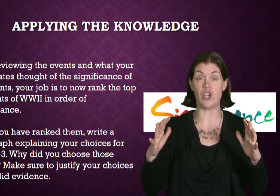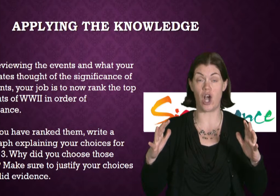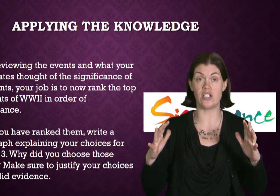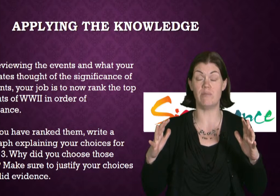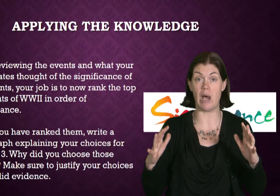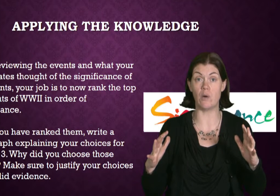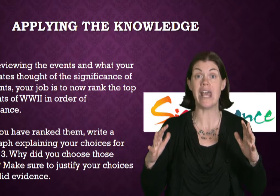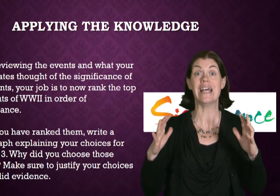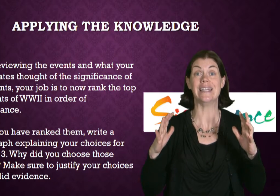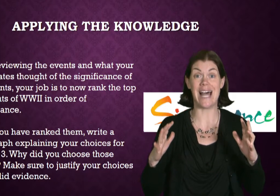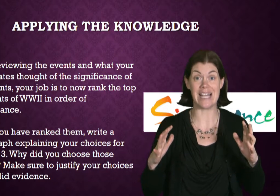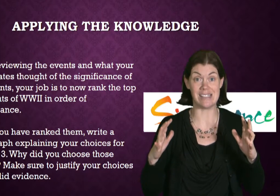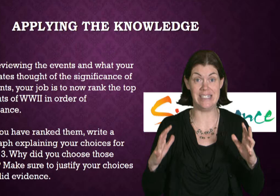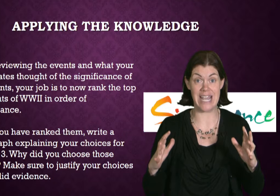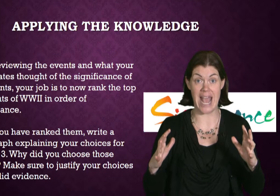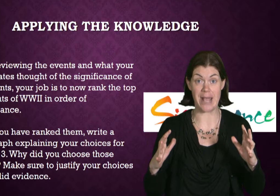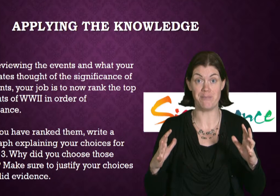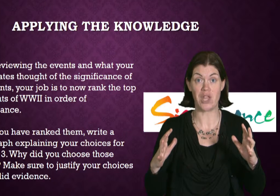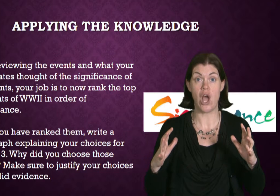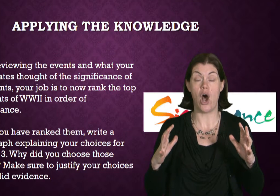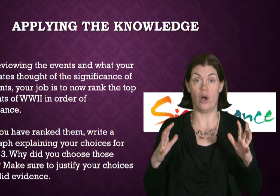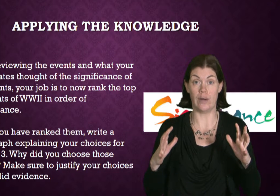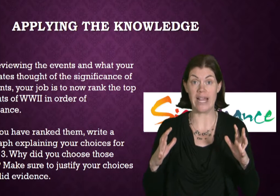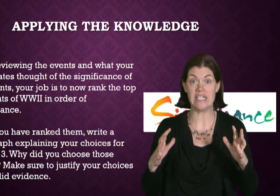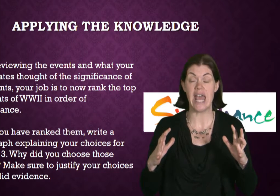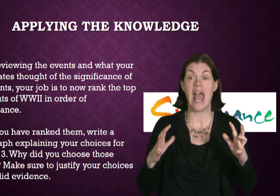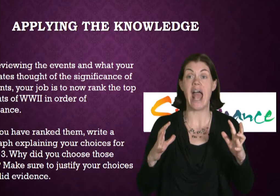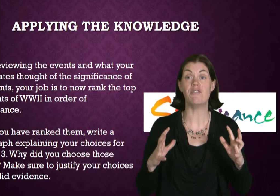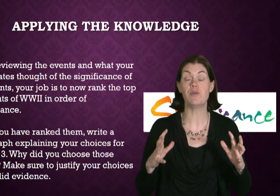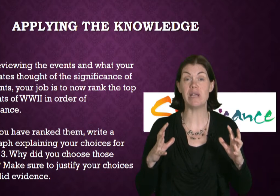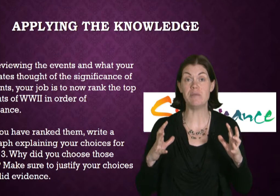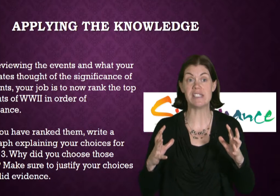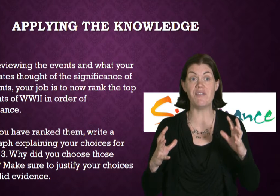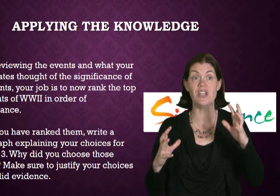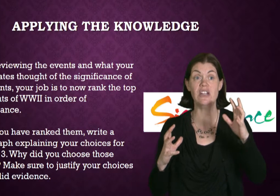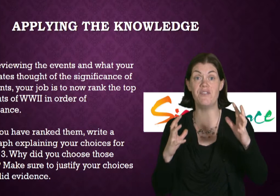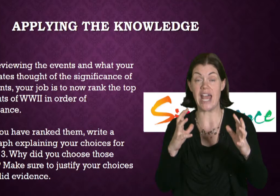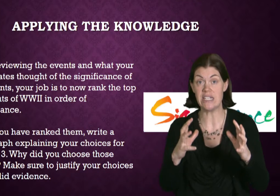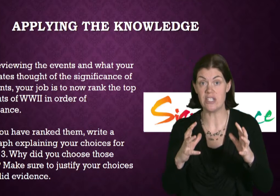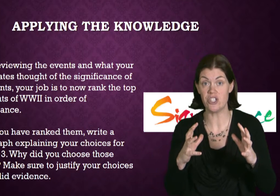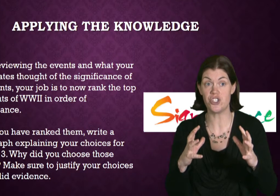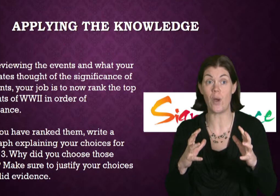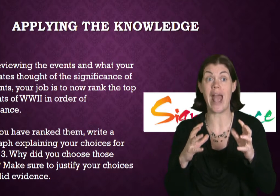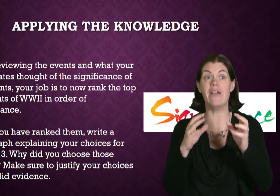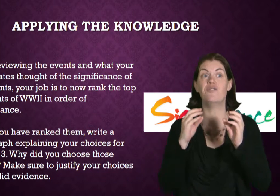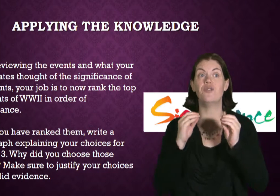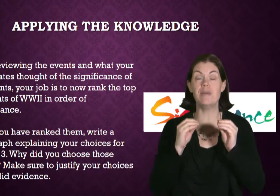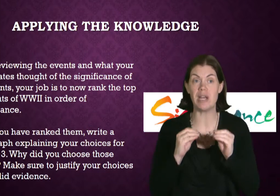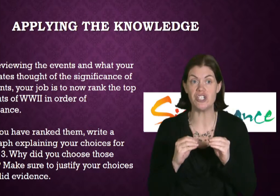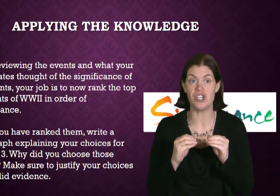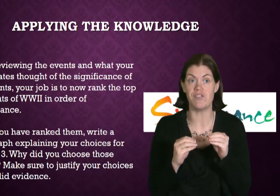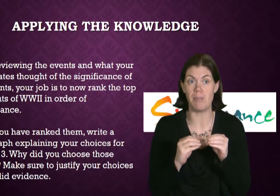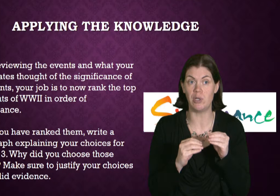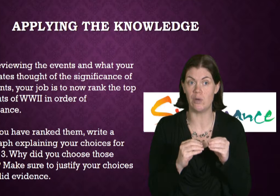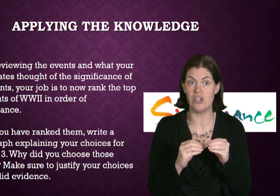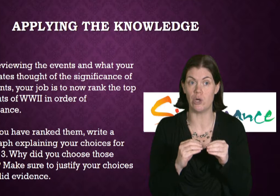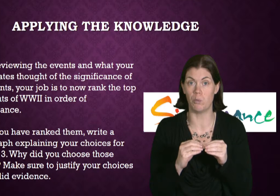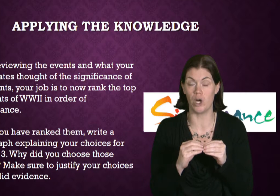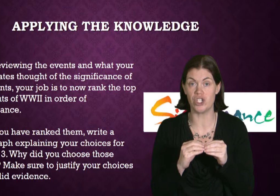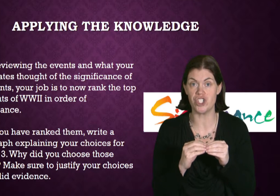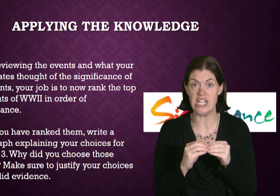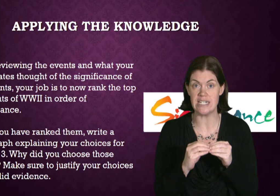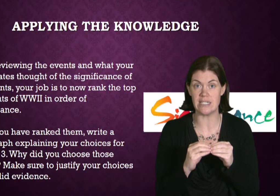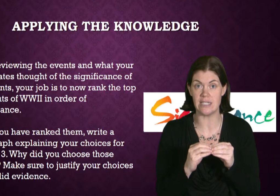that we talked about last day. All right, everybody was given an event, so everybody should have uploaded